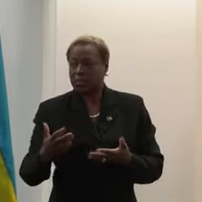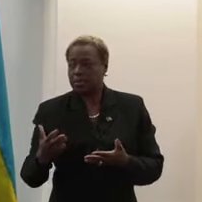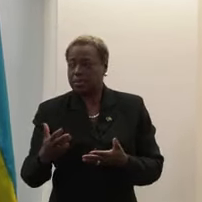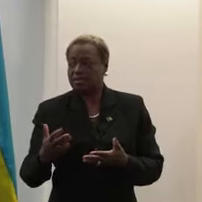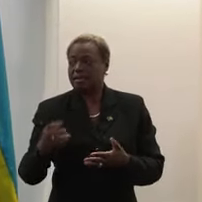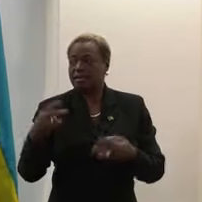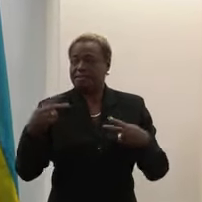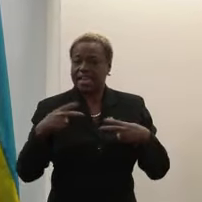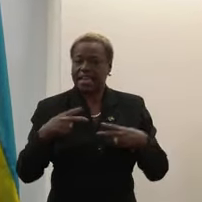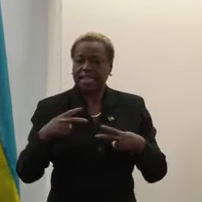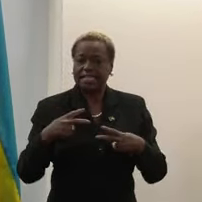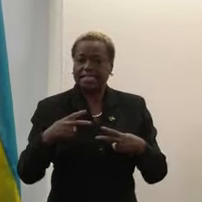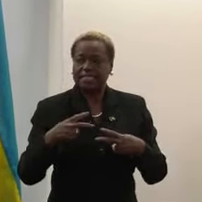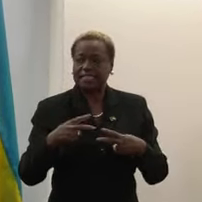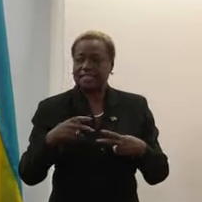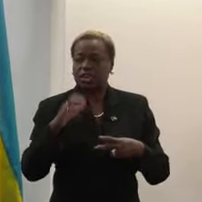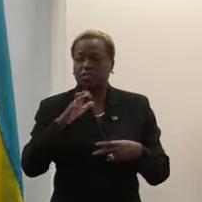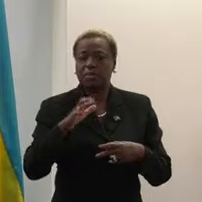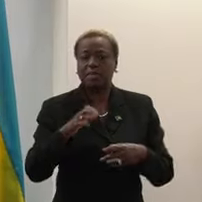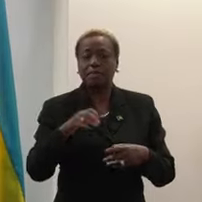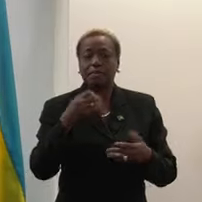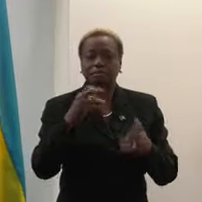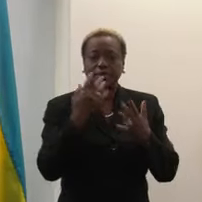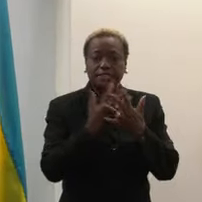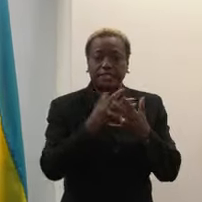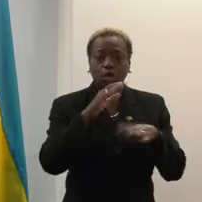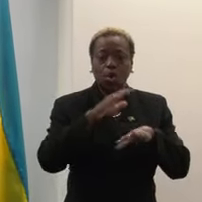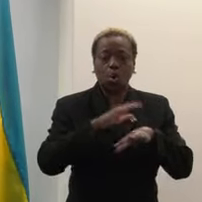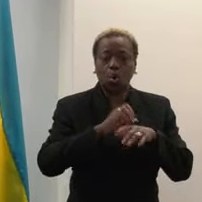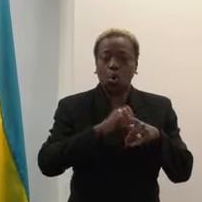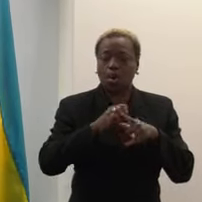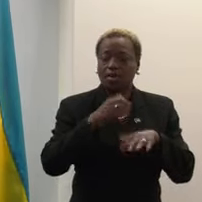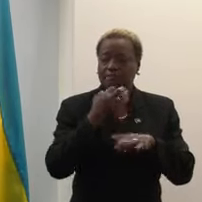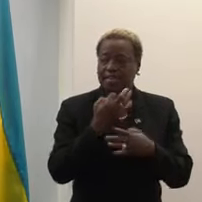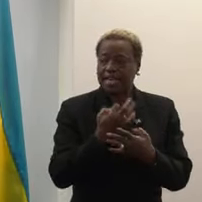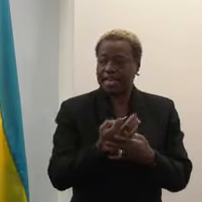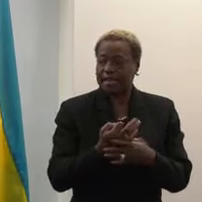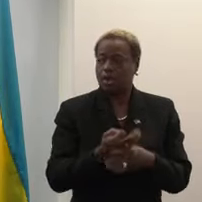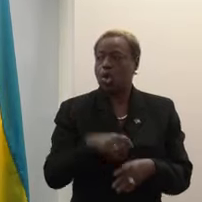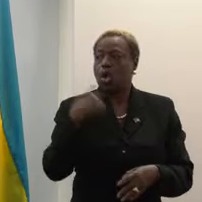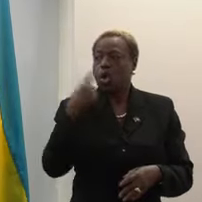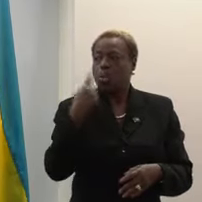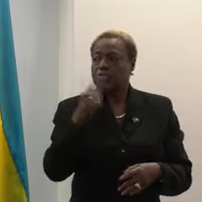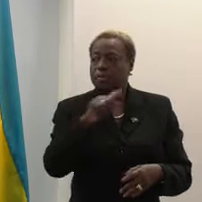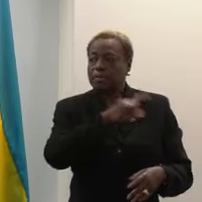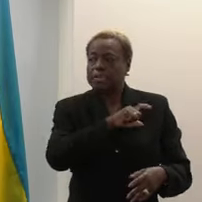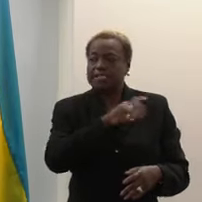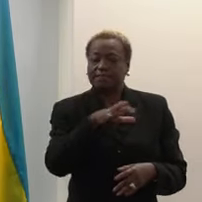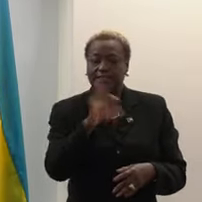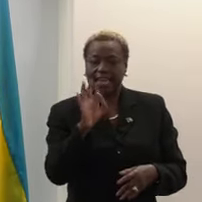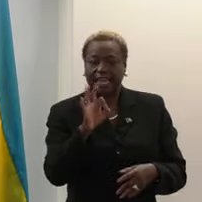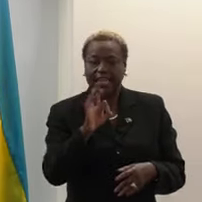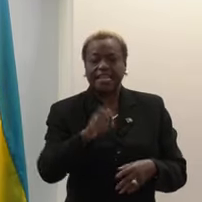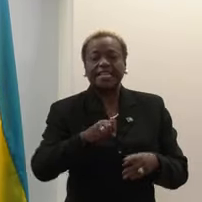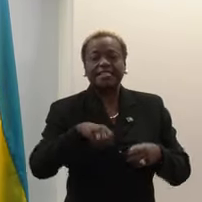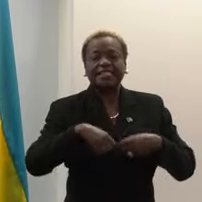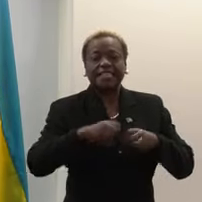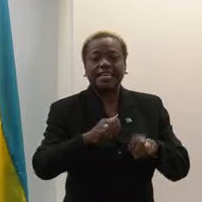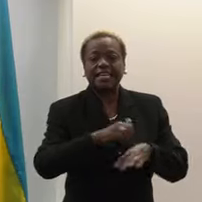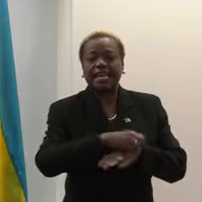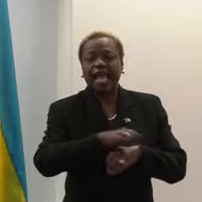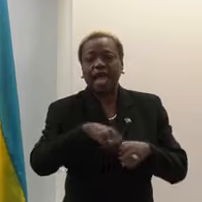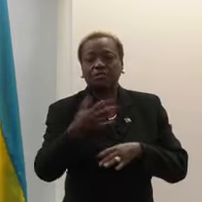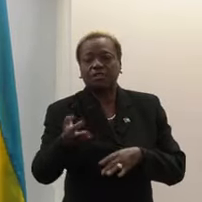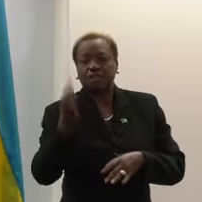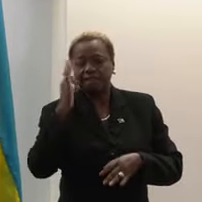or a fine. Will there be some type, will the persons, whoever the police find, disseminate this fake news, get the same